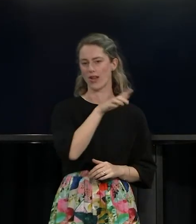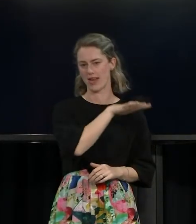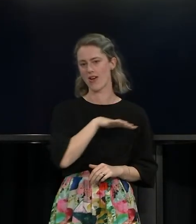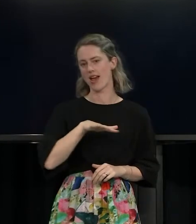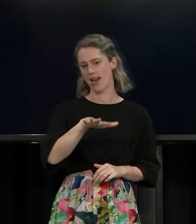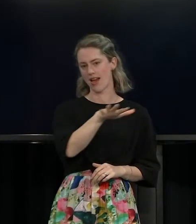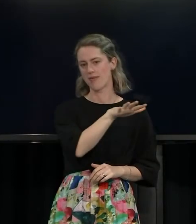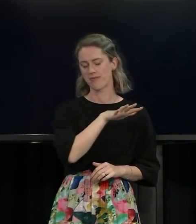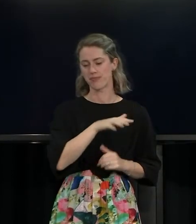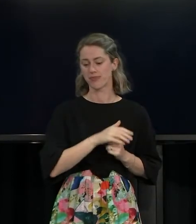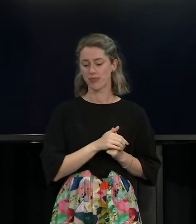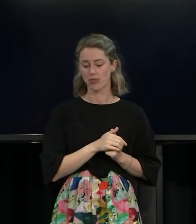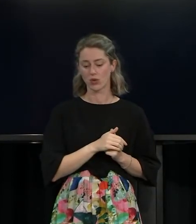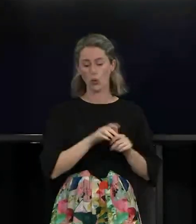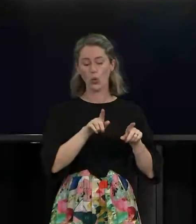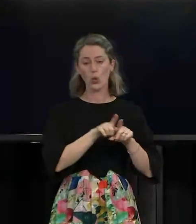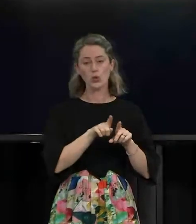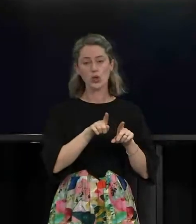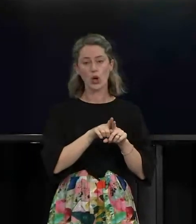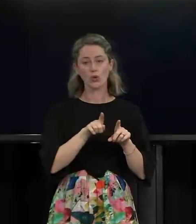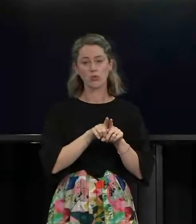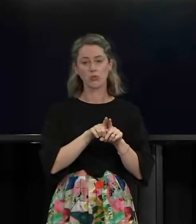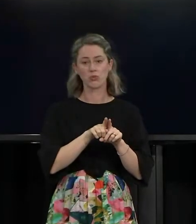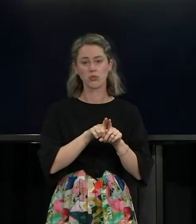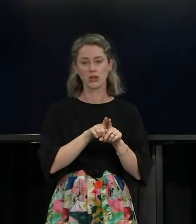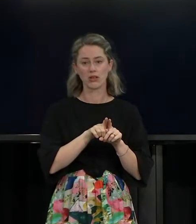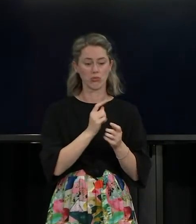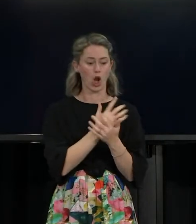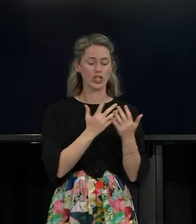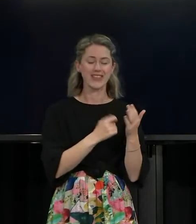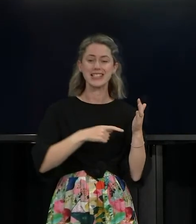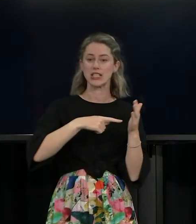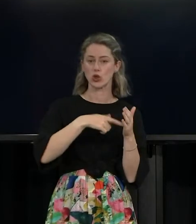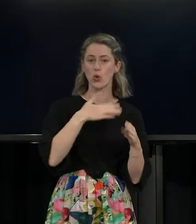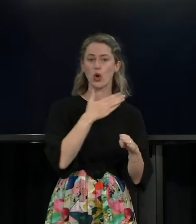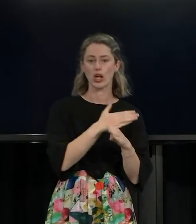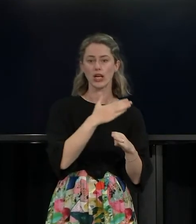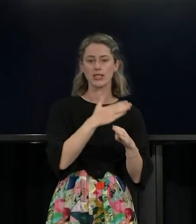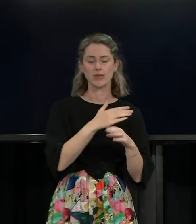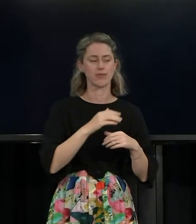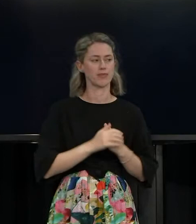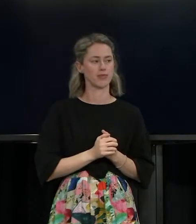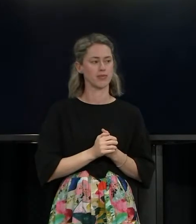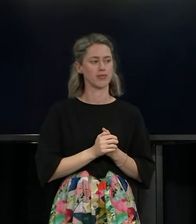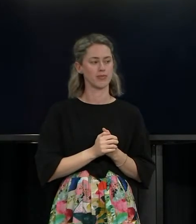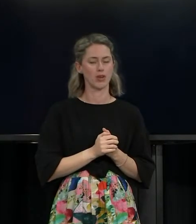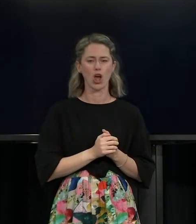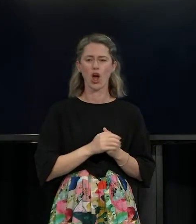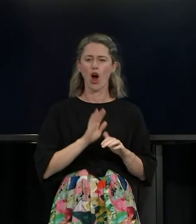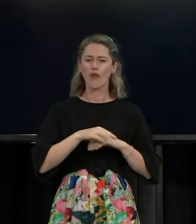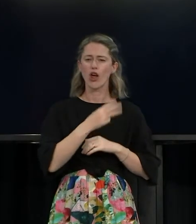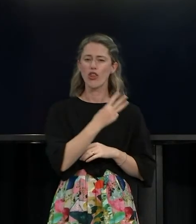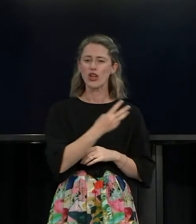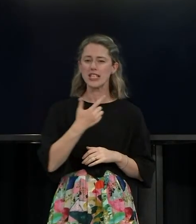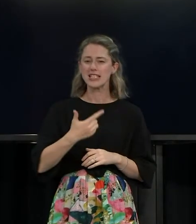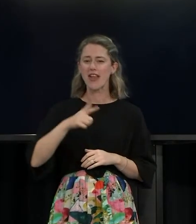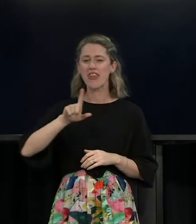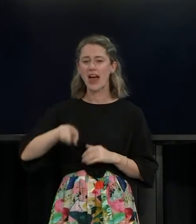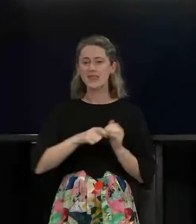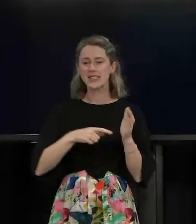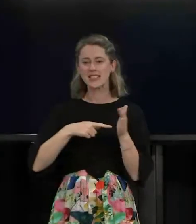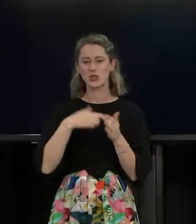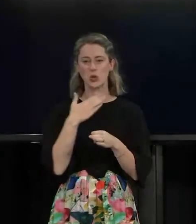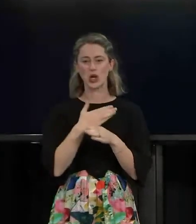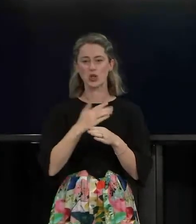Makaurau, including a number amongst essential workers. And so far, over 37,000 essential workers in Auckland have